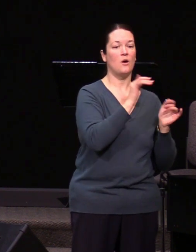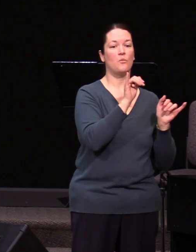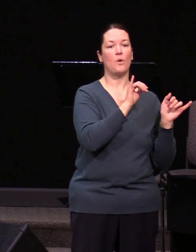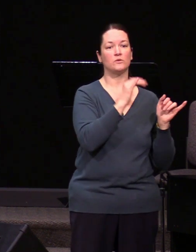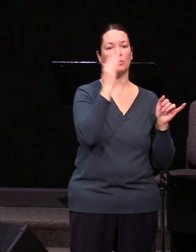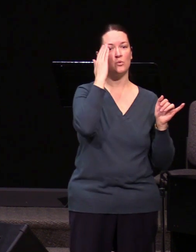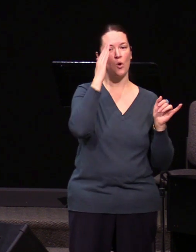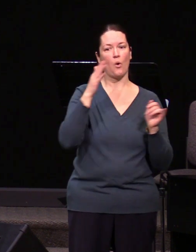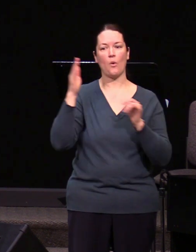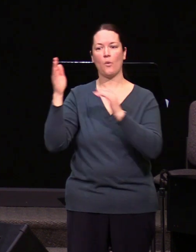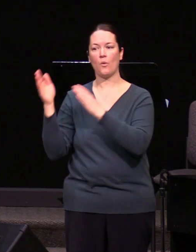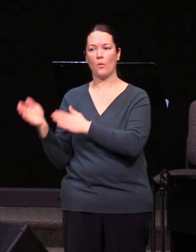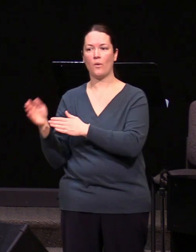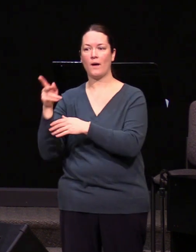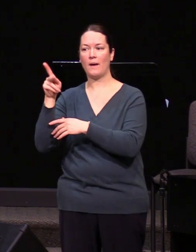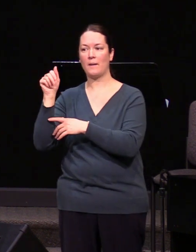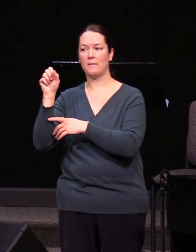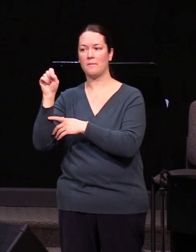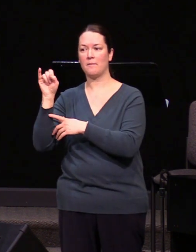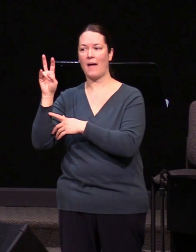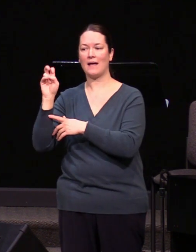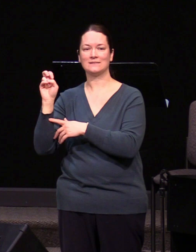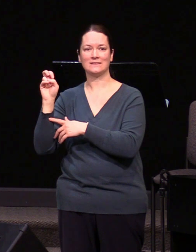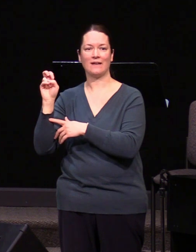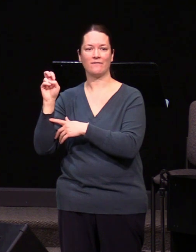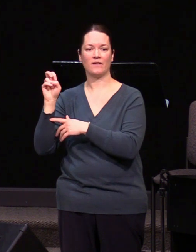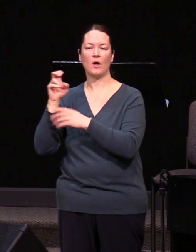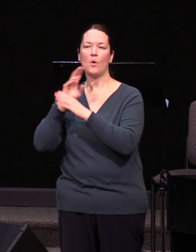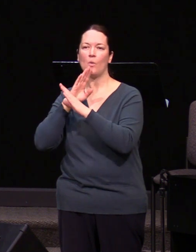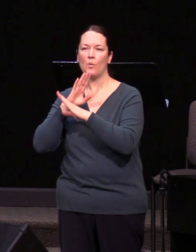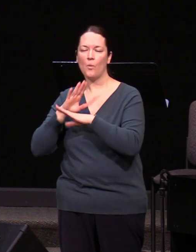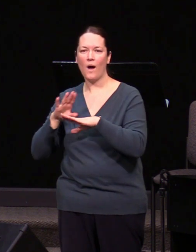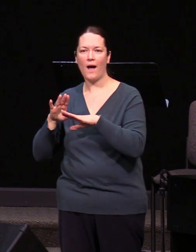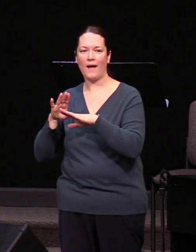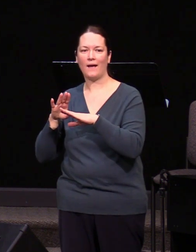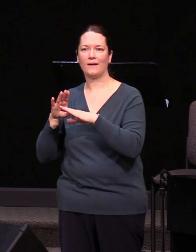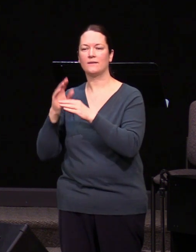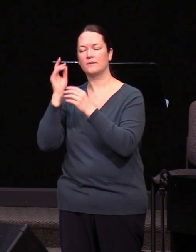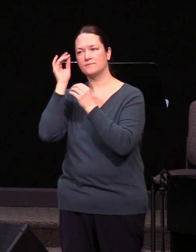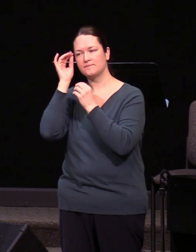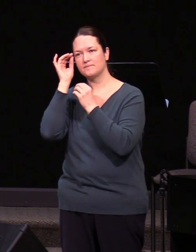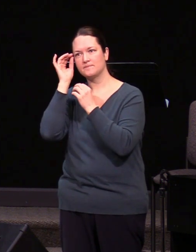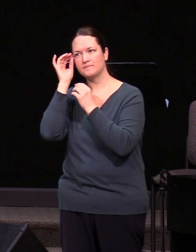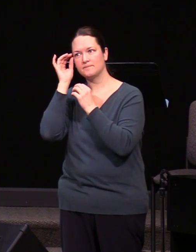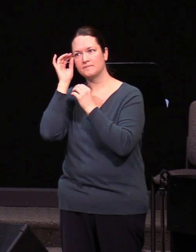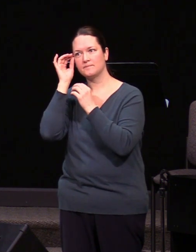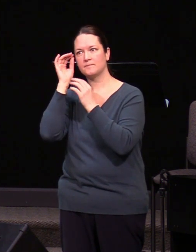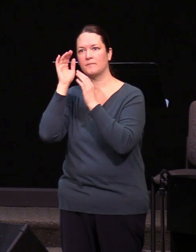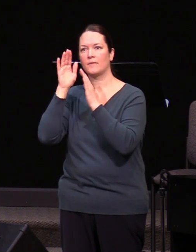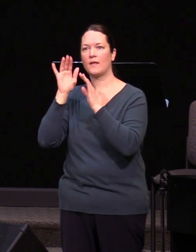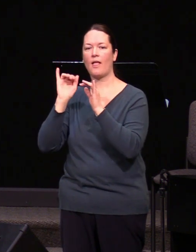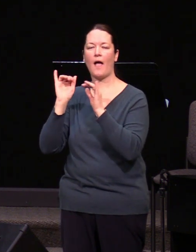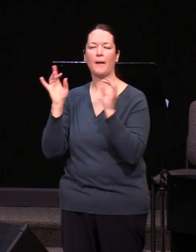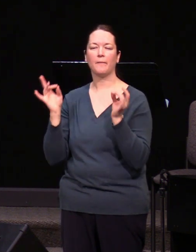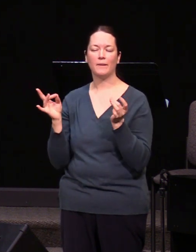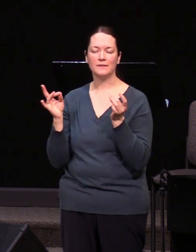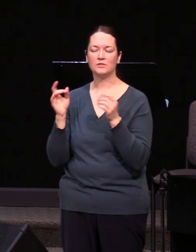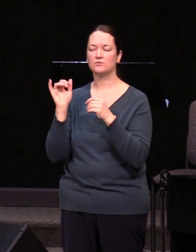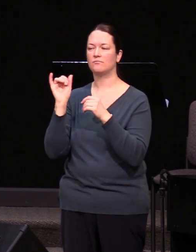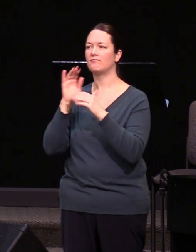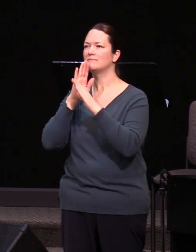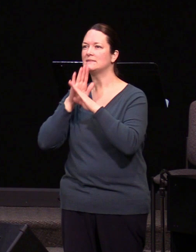of passive praying, quiet contemplation, meditation,